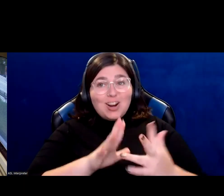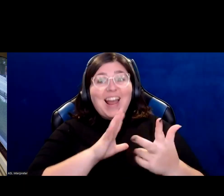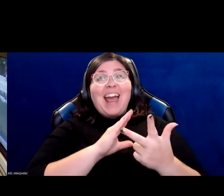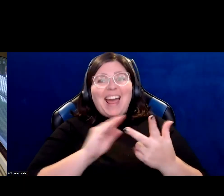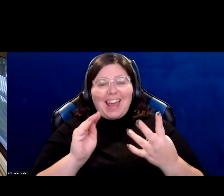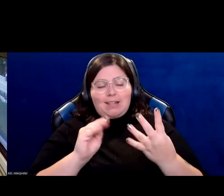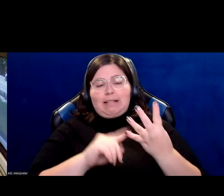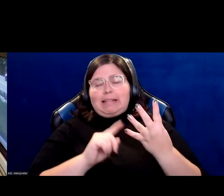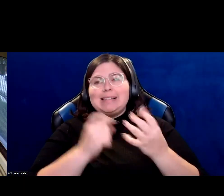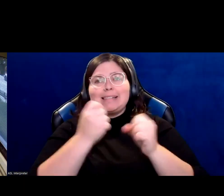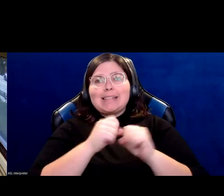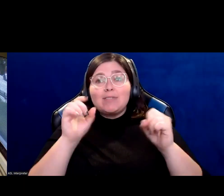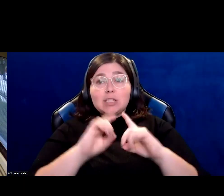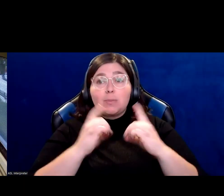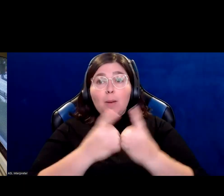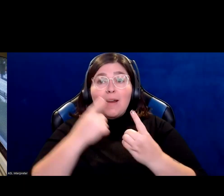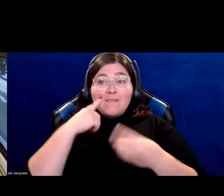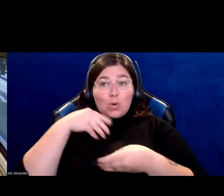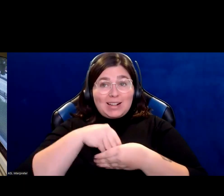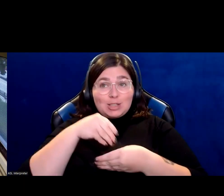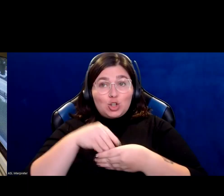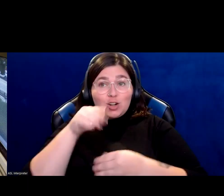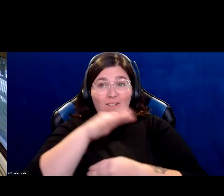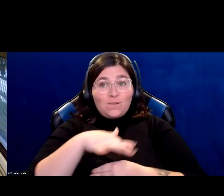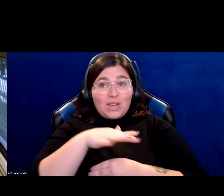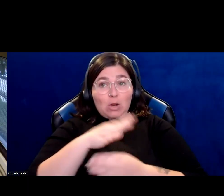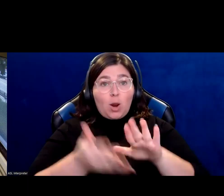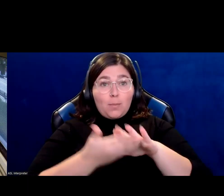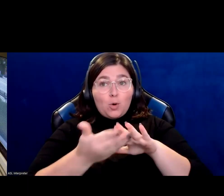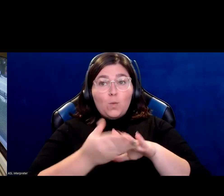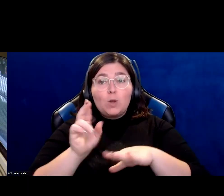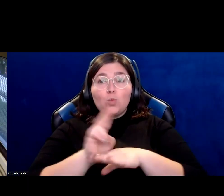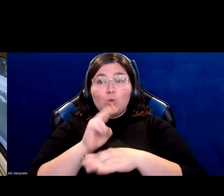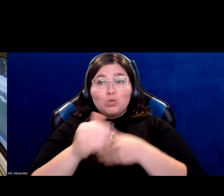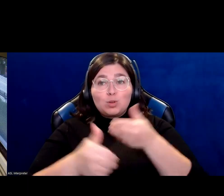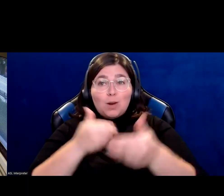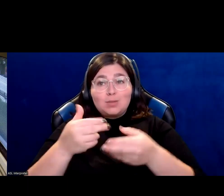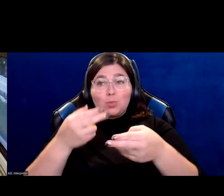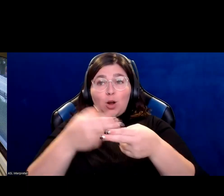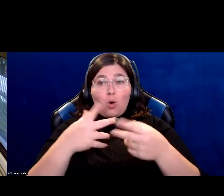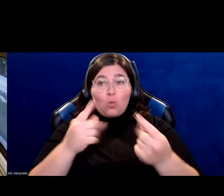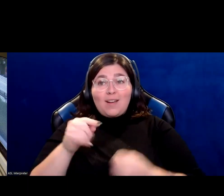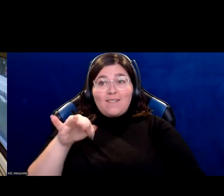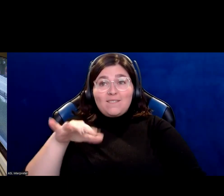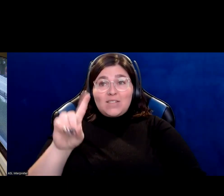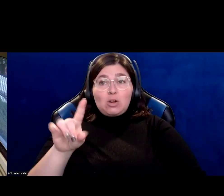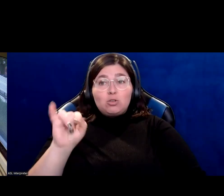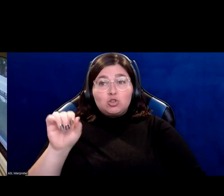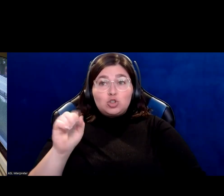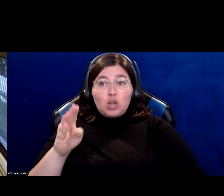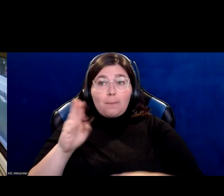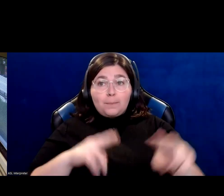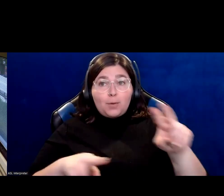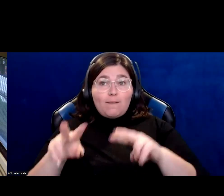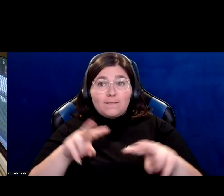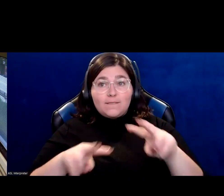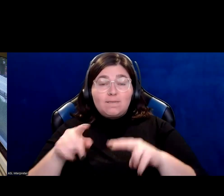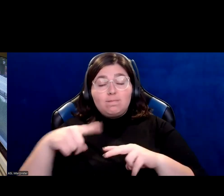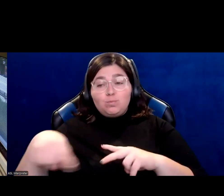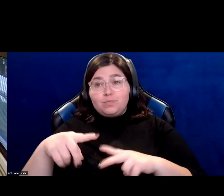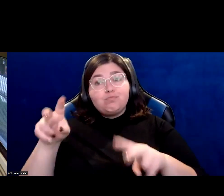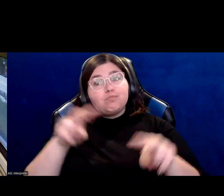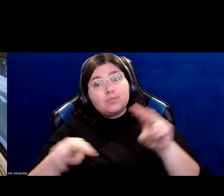department. For our internal field operations, we utilize a process that we call a field job observation. These